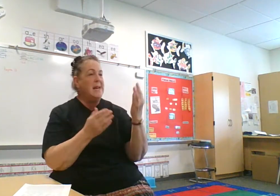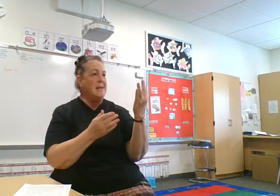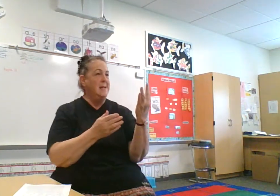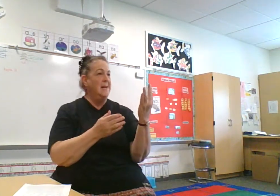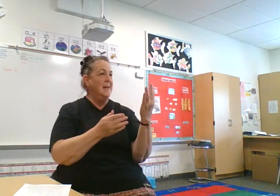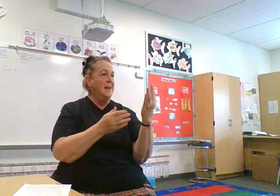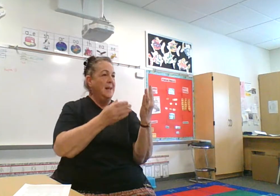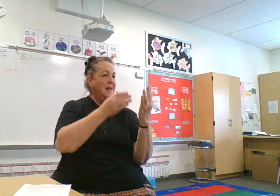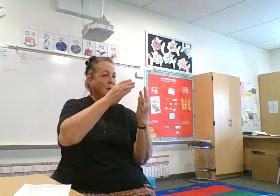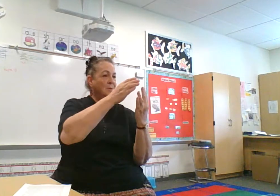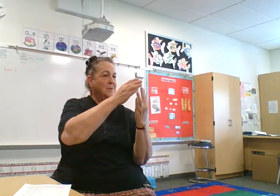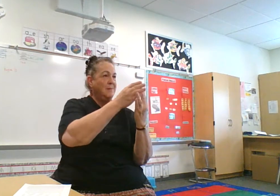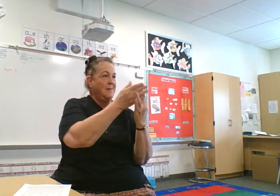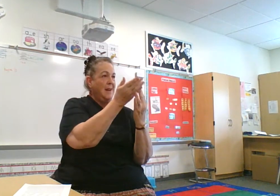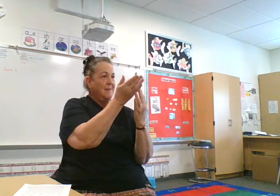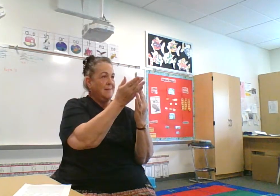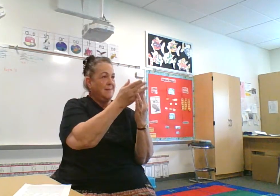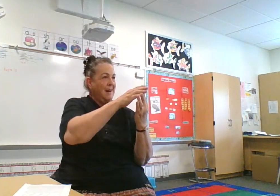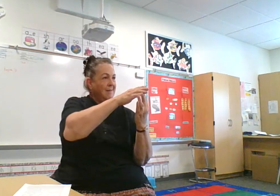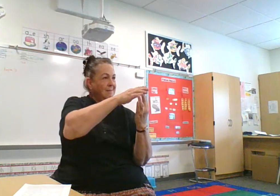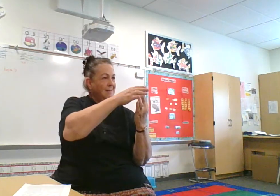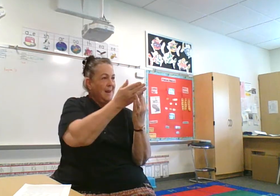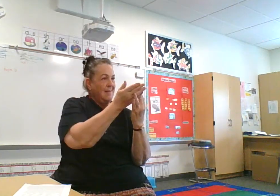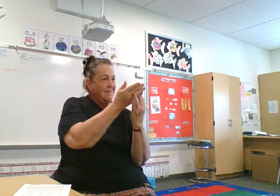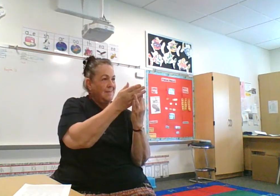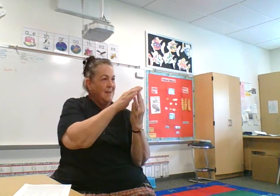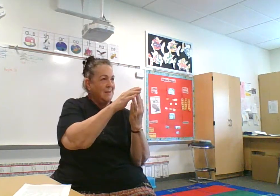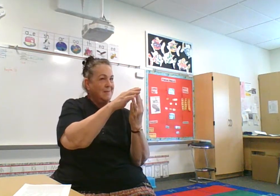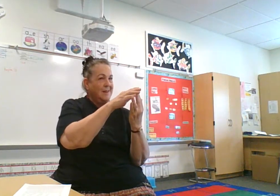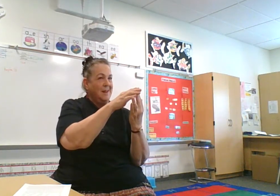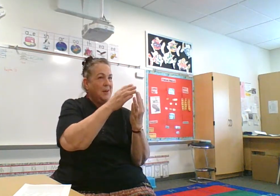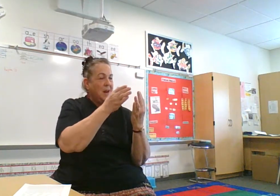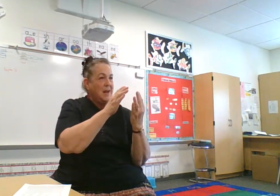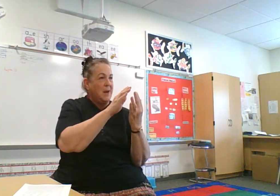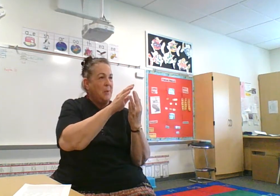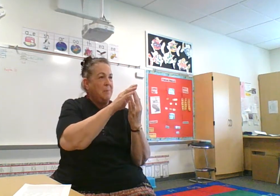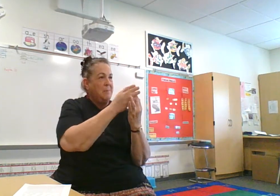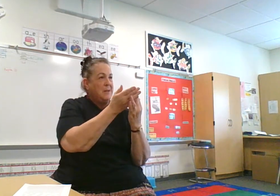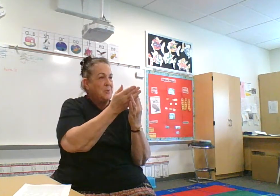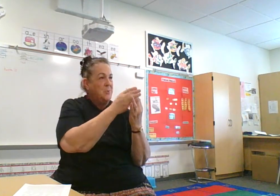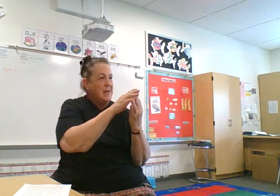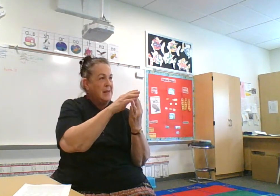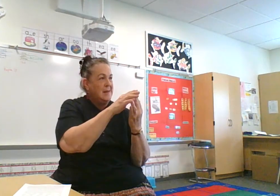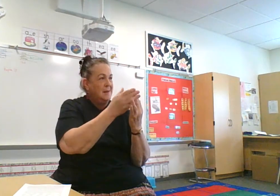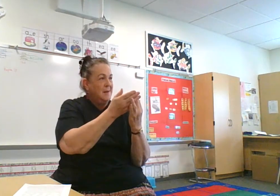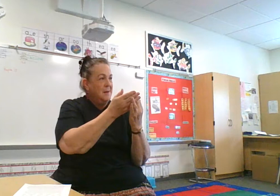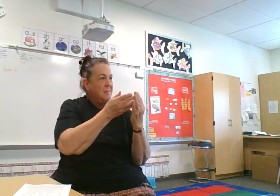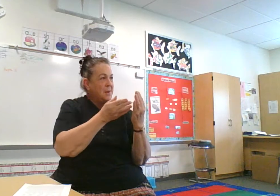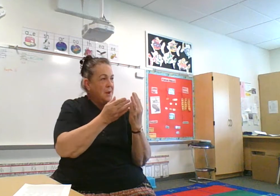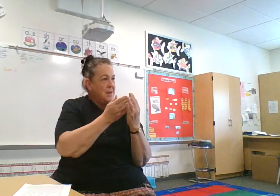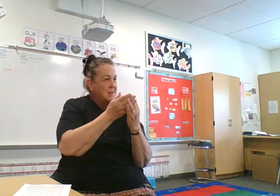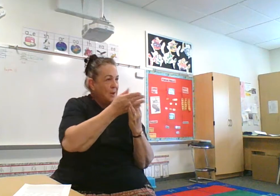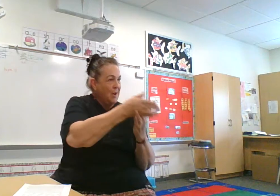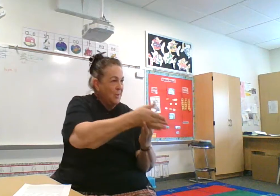between goes near, near, near, near. You're kind of going between, but not necessarily all the way